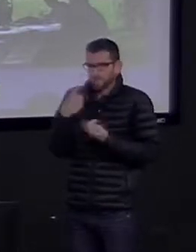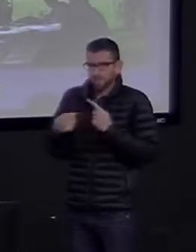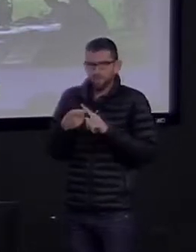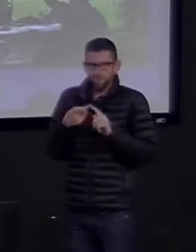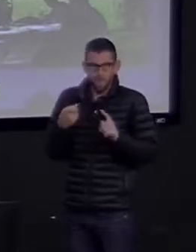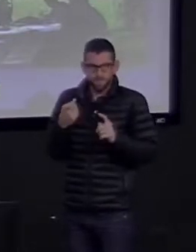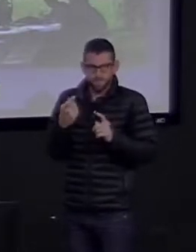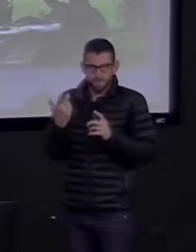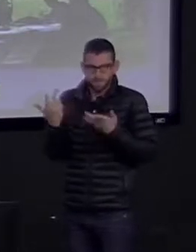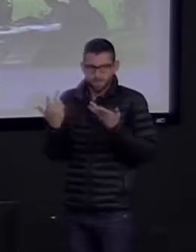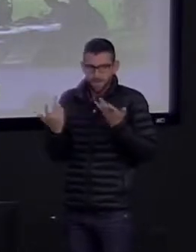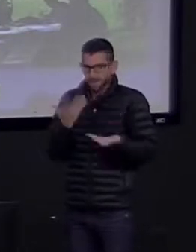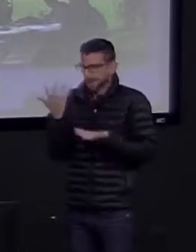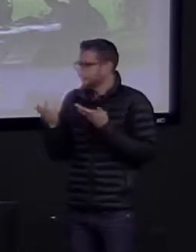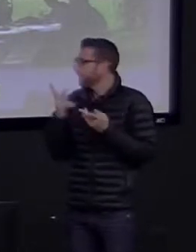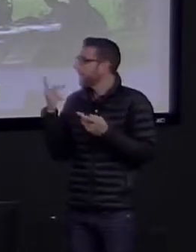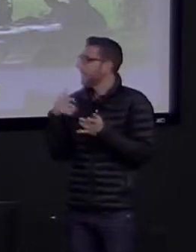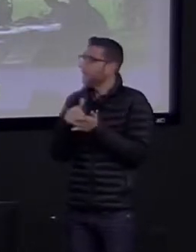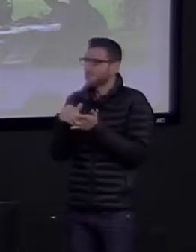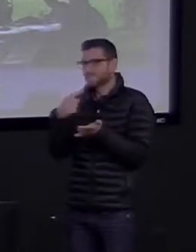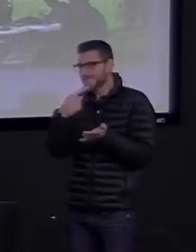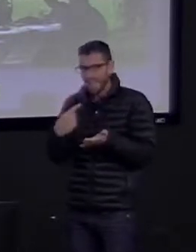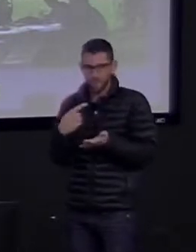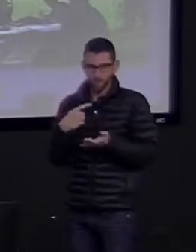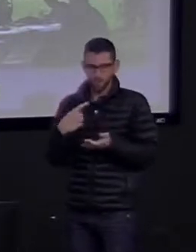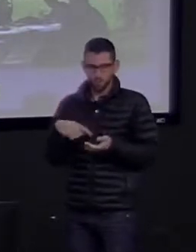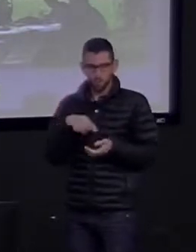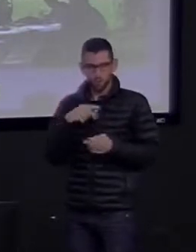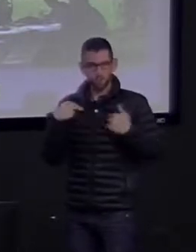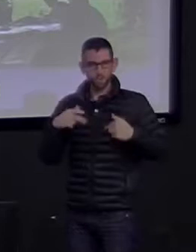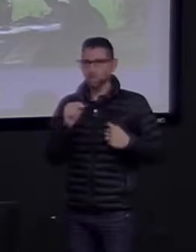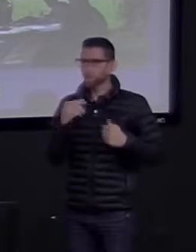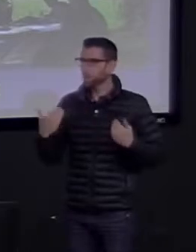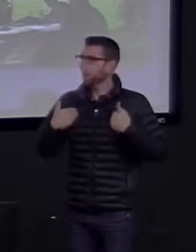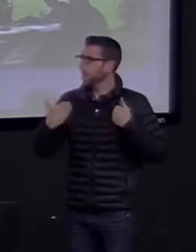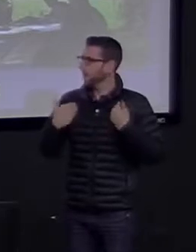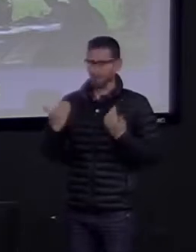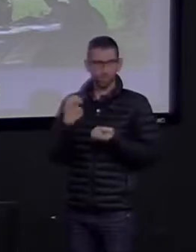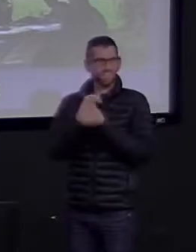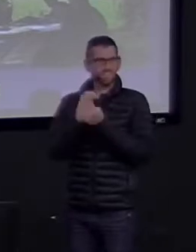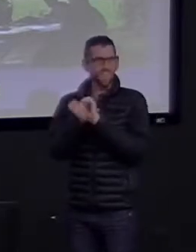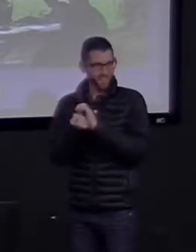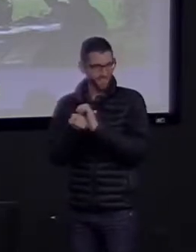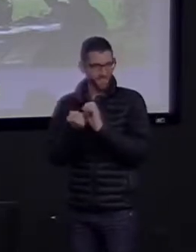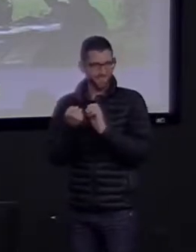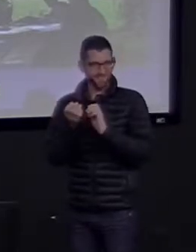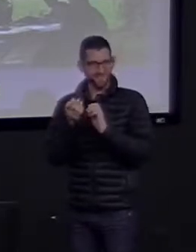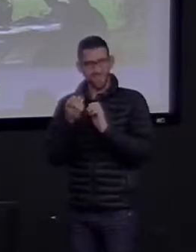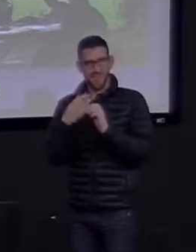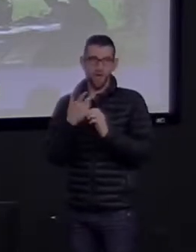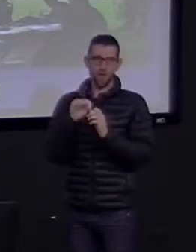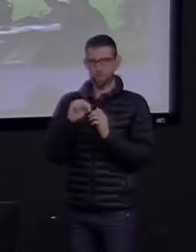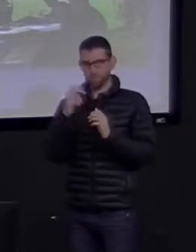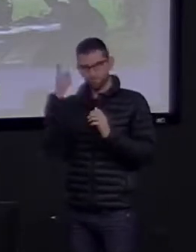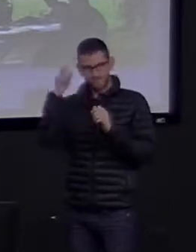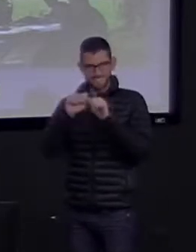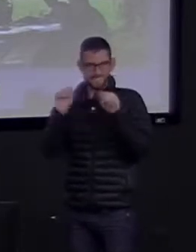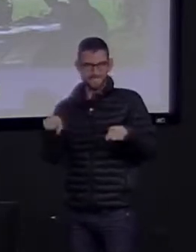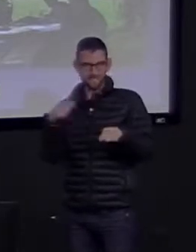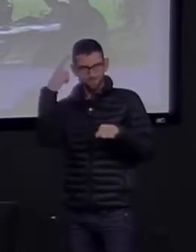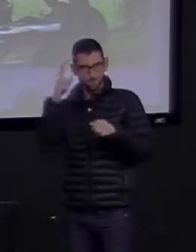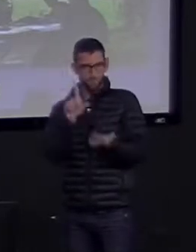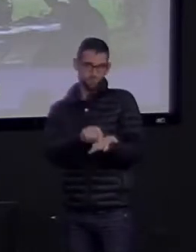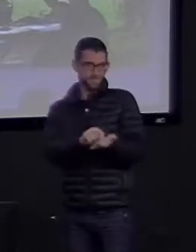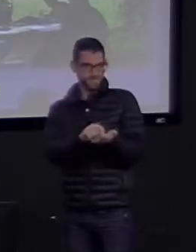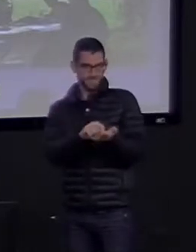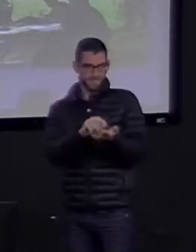NSS then come from? If we so often say that, you know, humans are